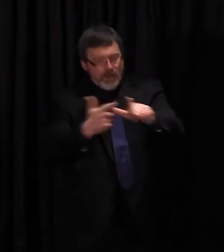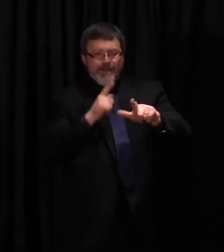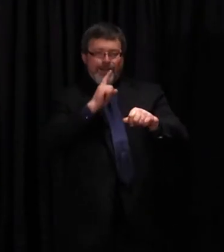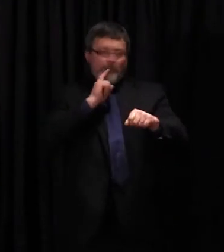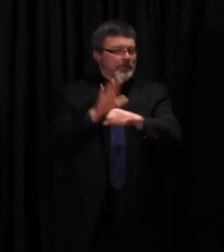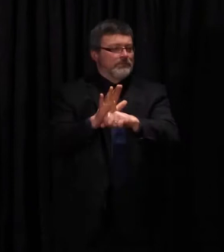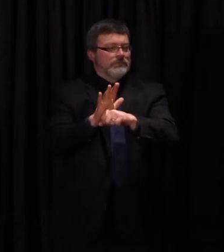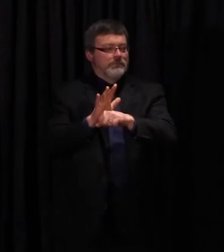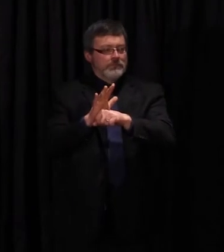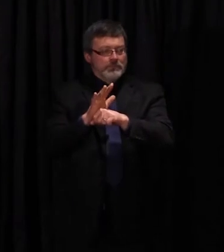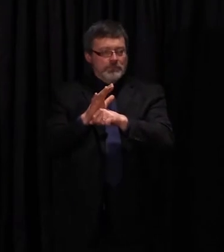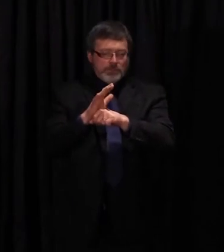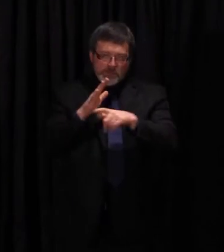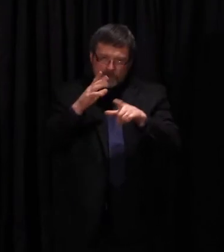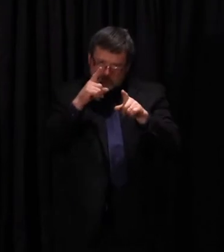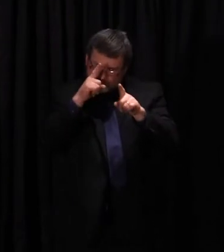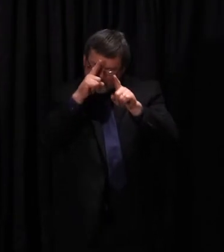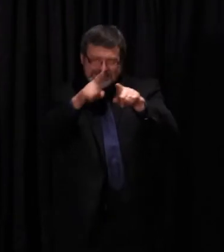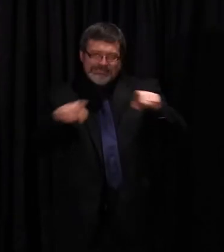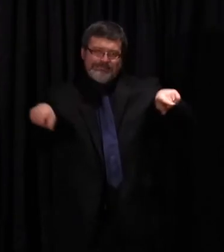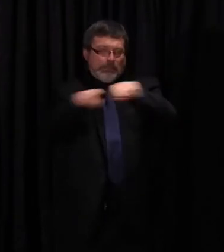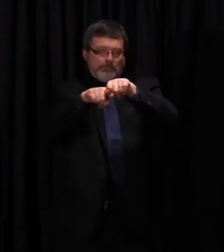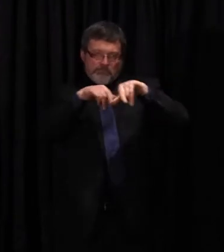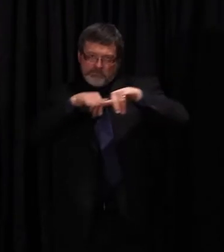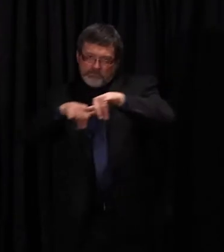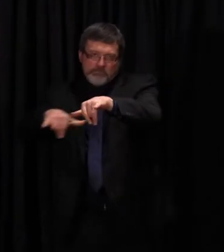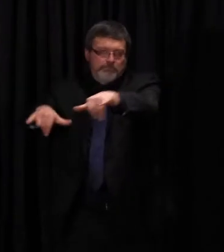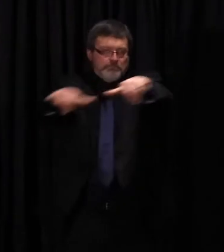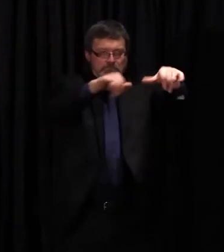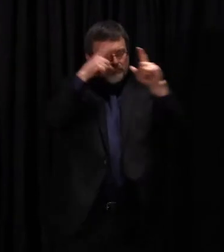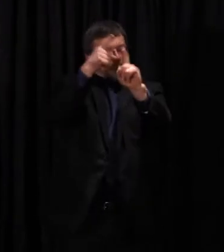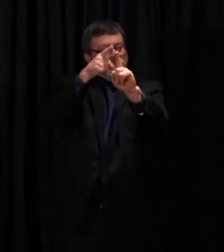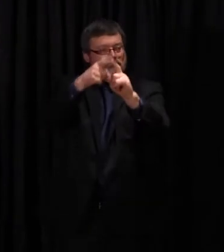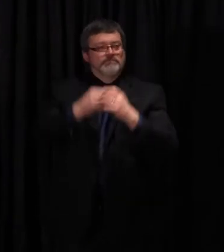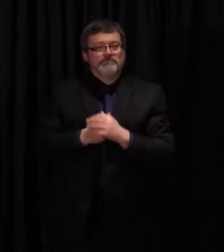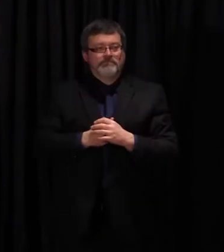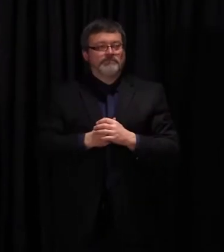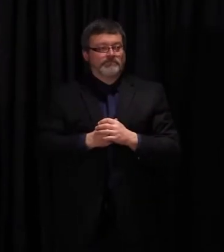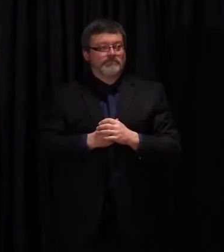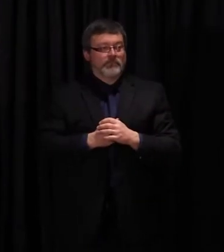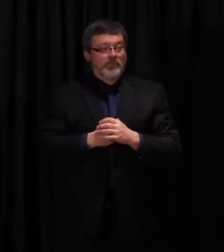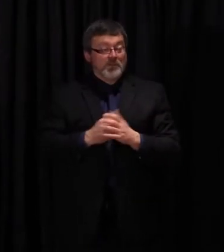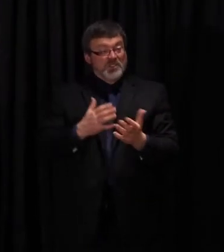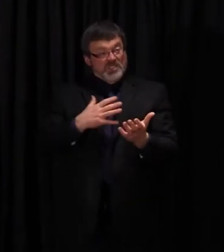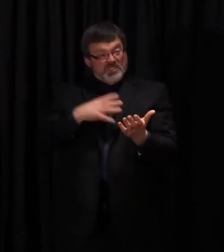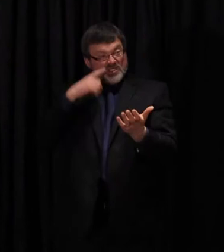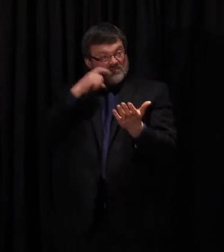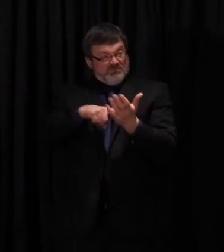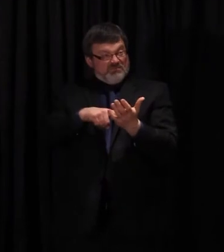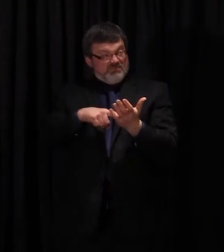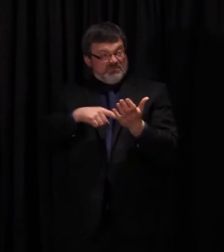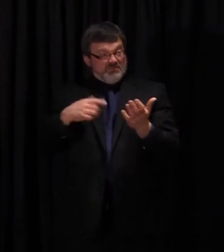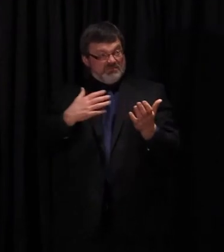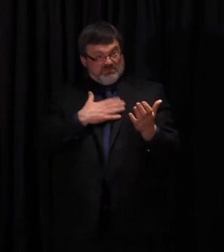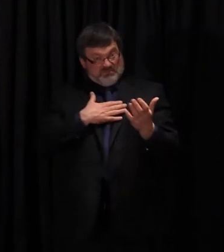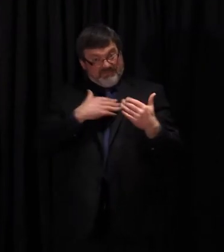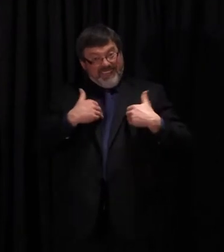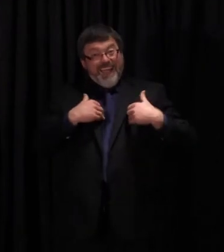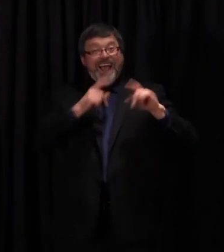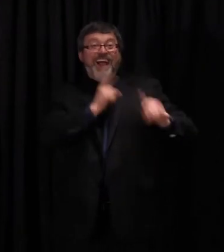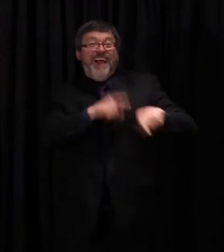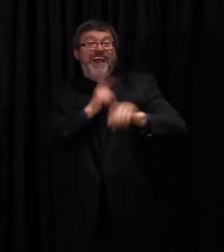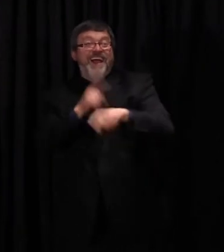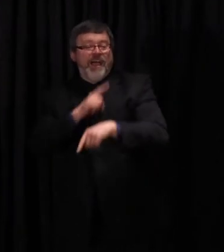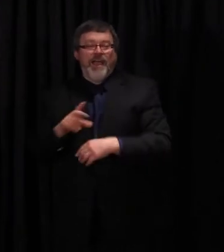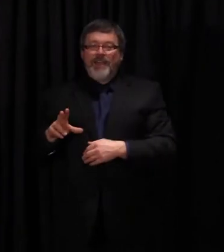same direction. And I want to acknowledge up front that I won't have all the answers.